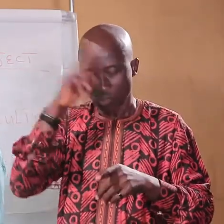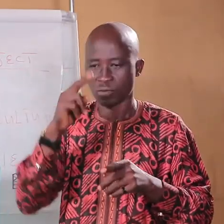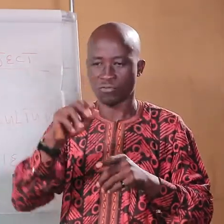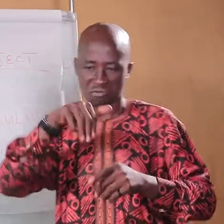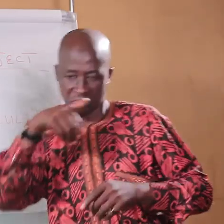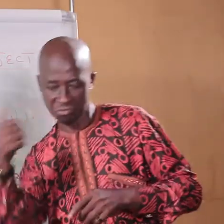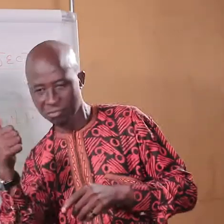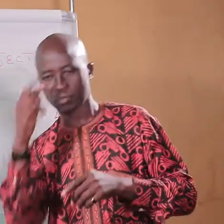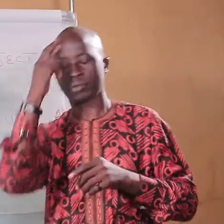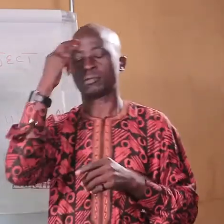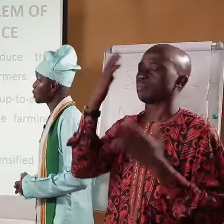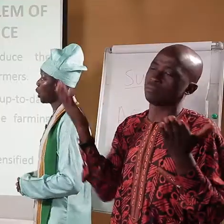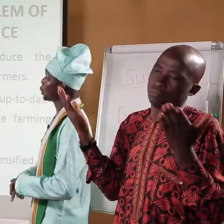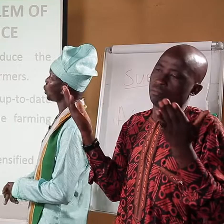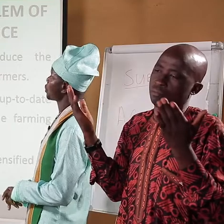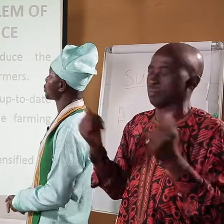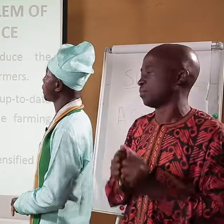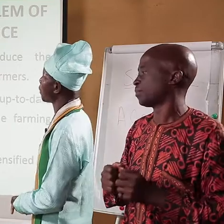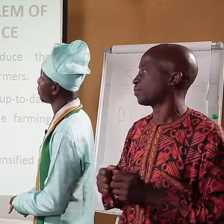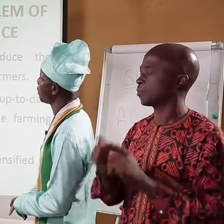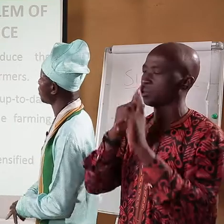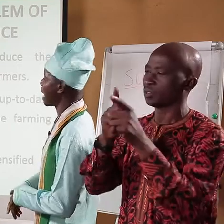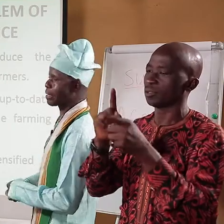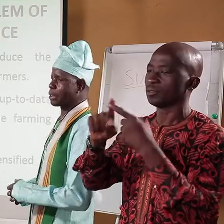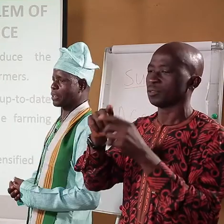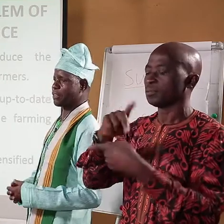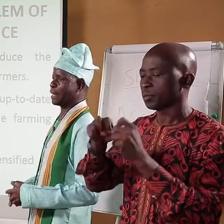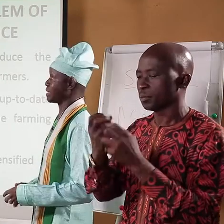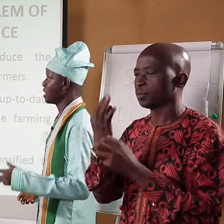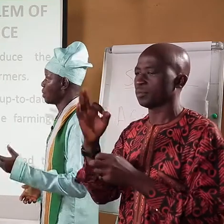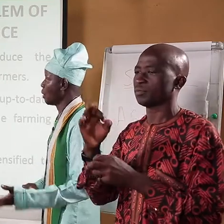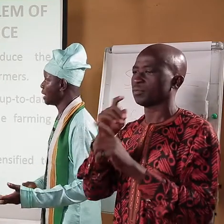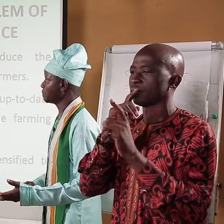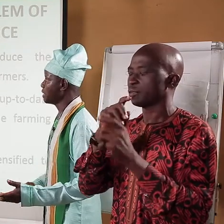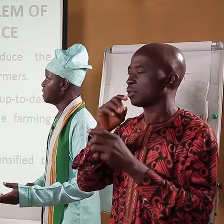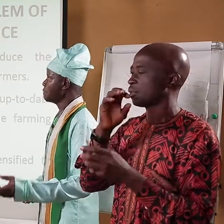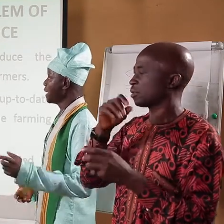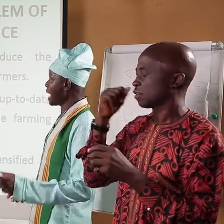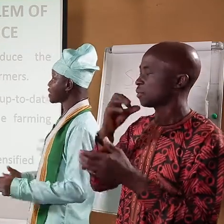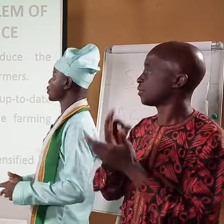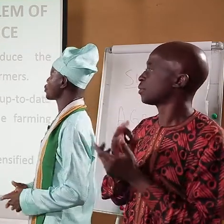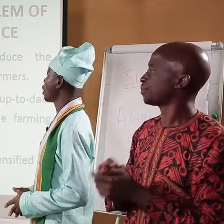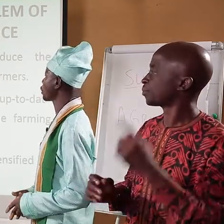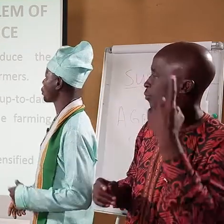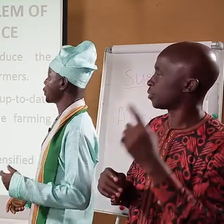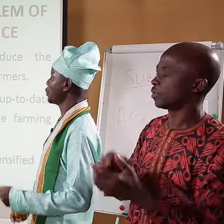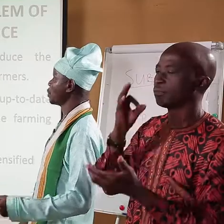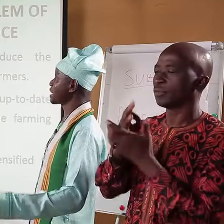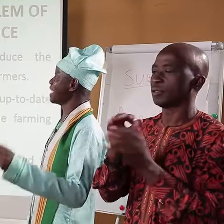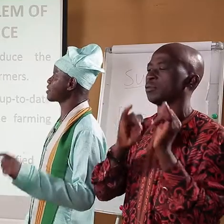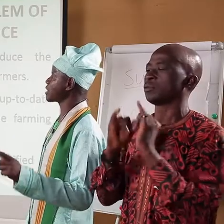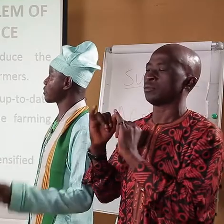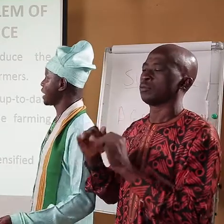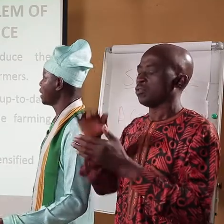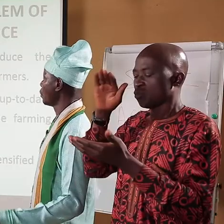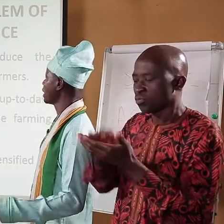it for another reasons. Solutions to the problem of agricultural finance. 1, finance institutions should reduce